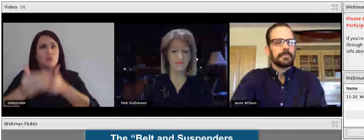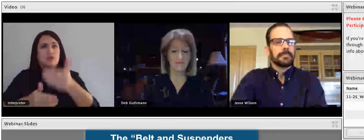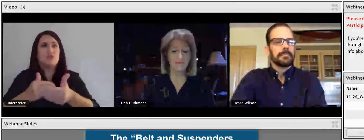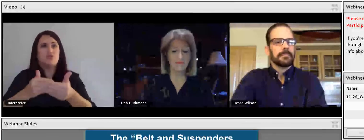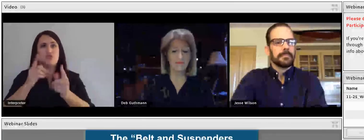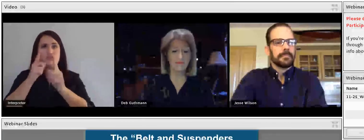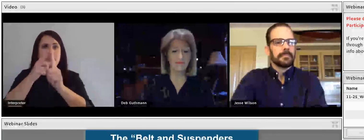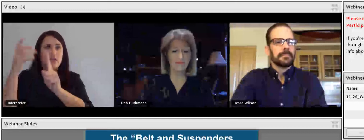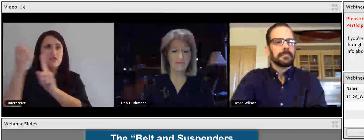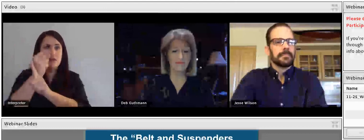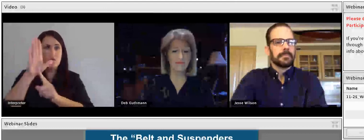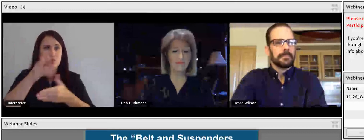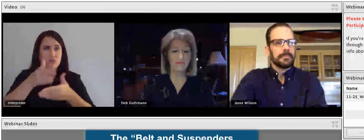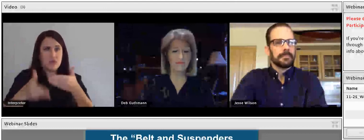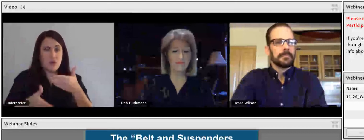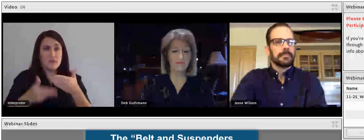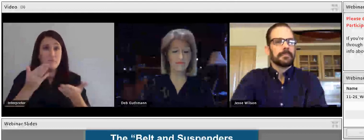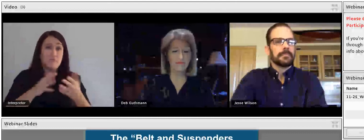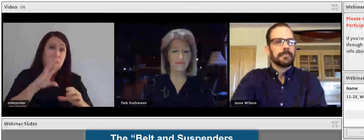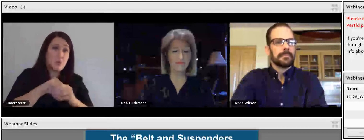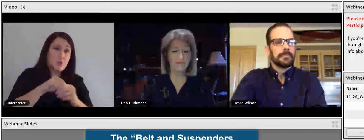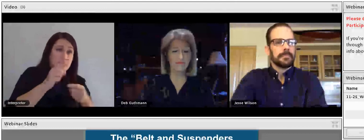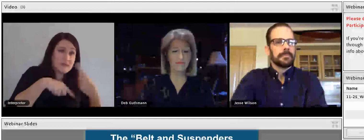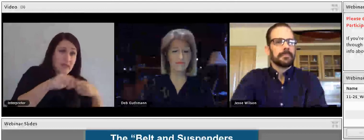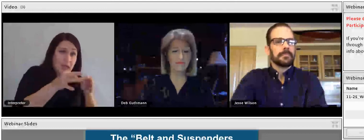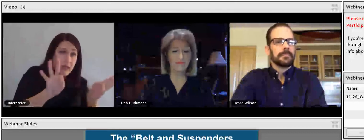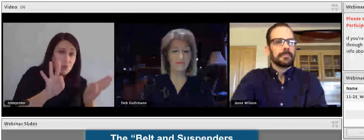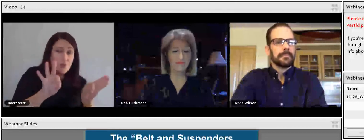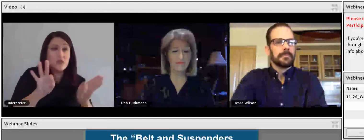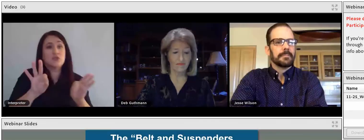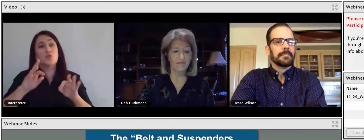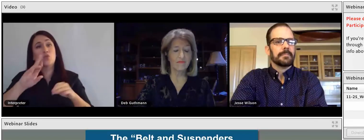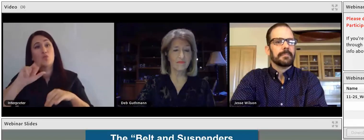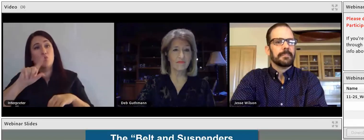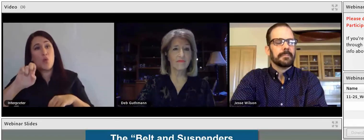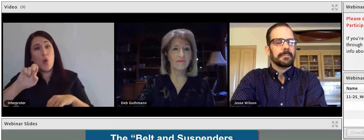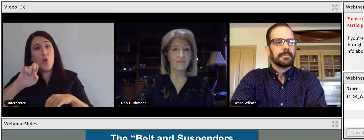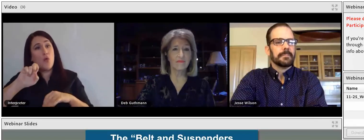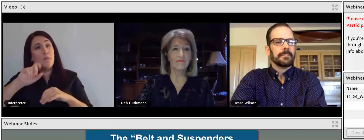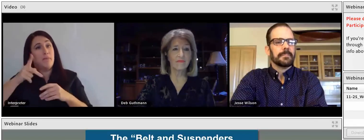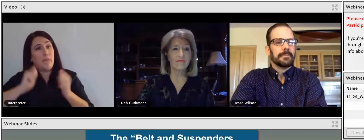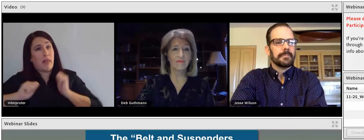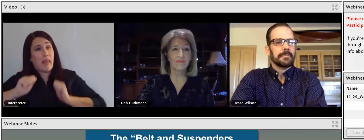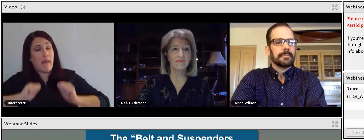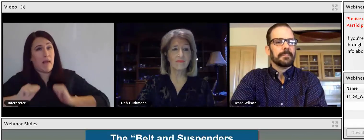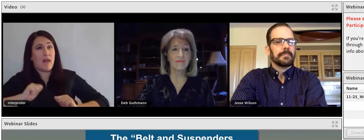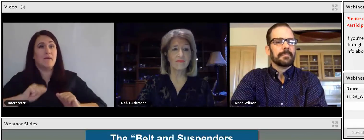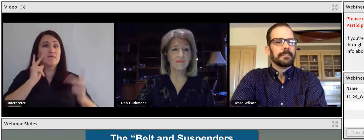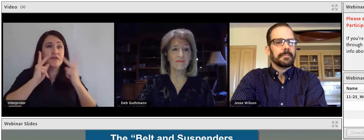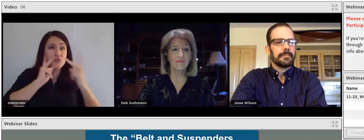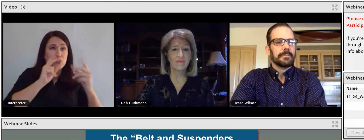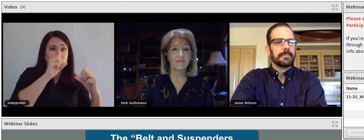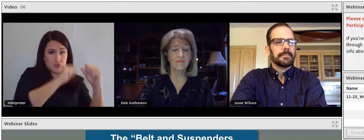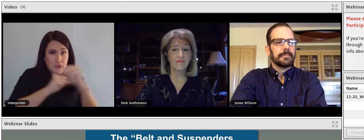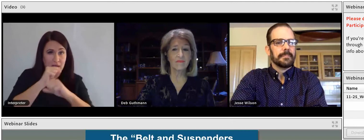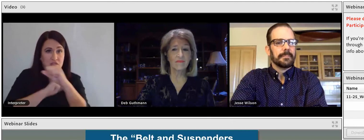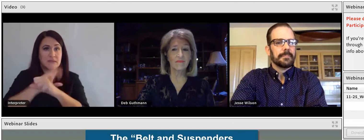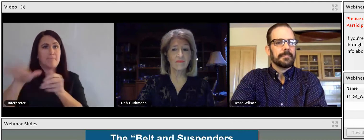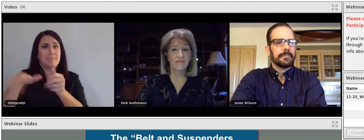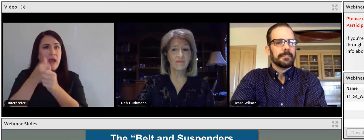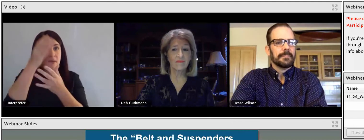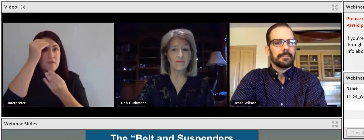including sign language, role play, visual strategies, having backup information, utilizing other